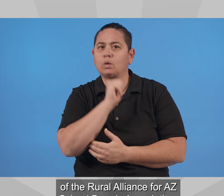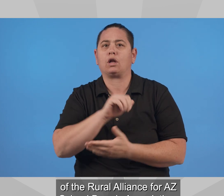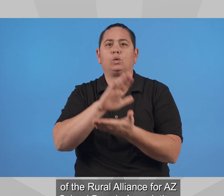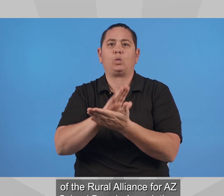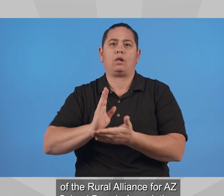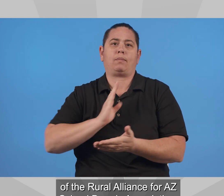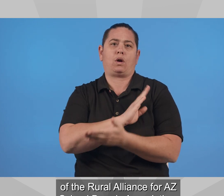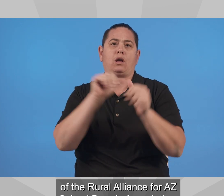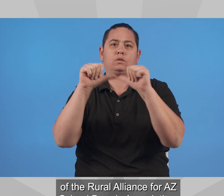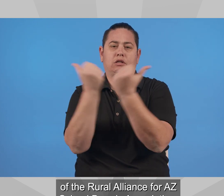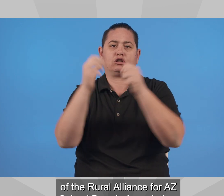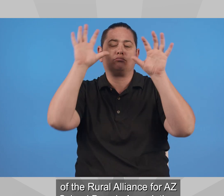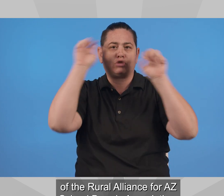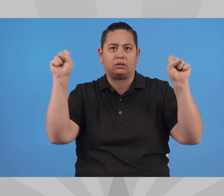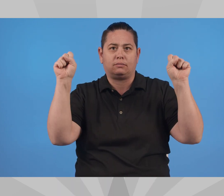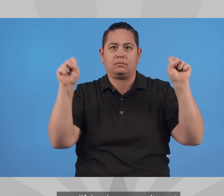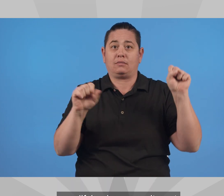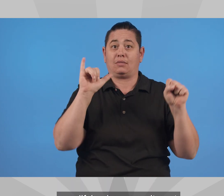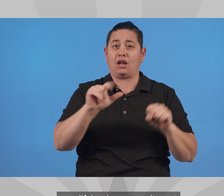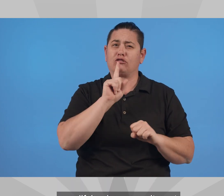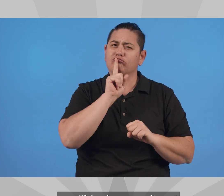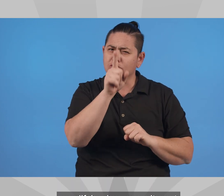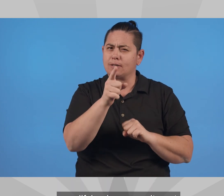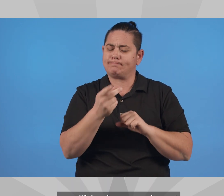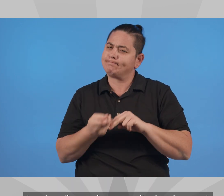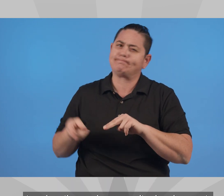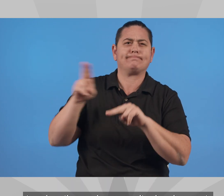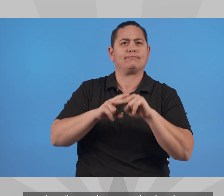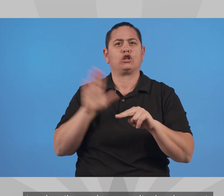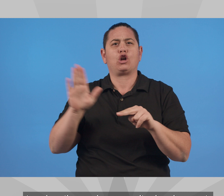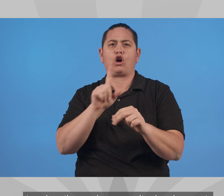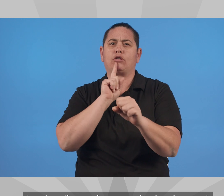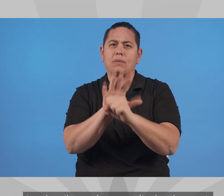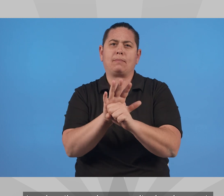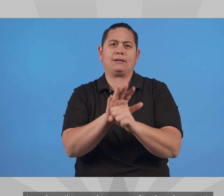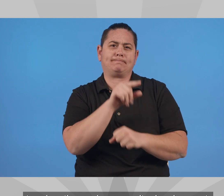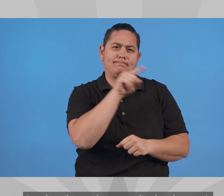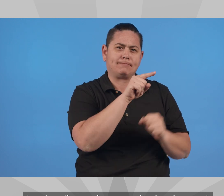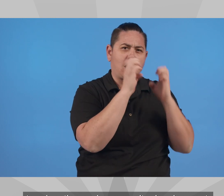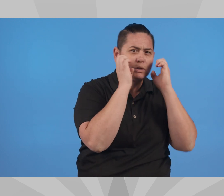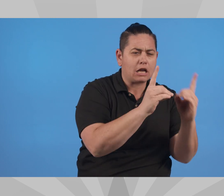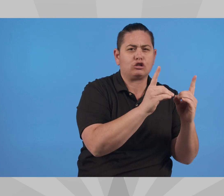Boards Association, amplifying her commitment to education and community development.